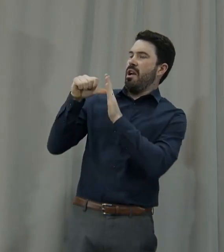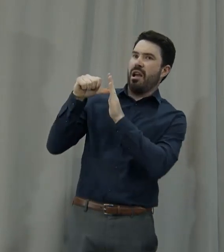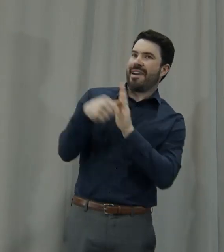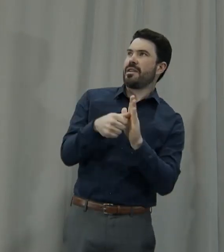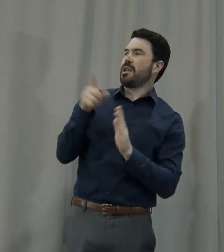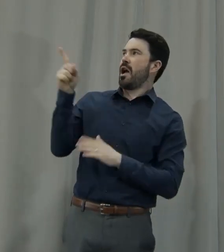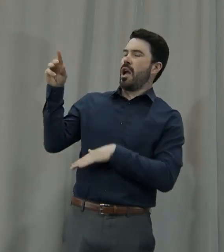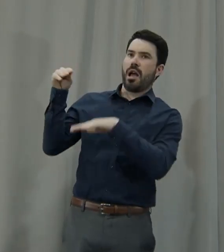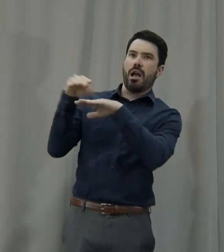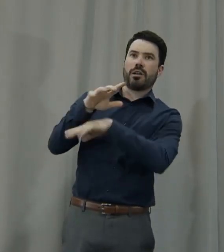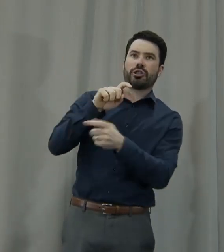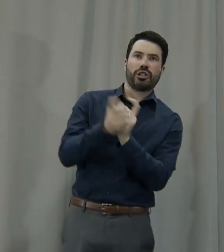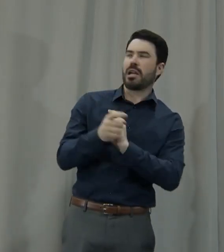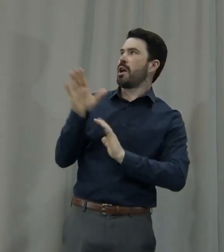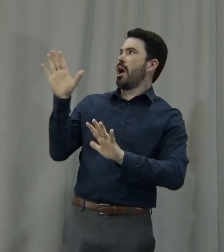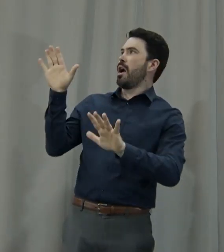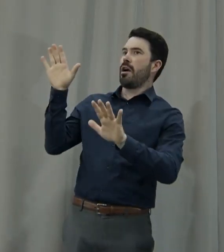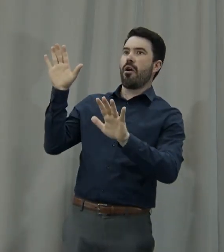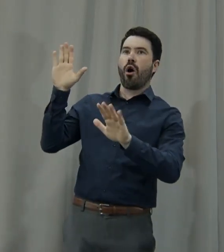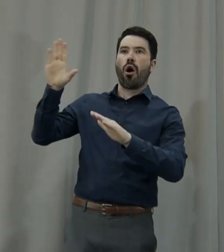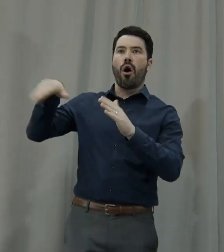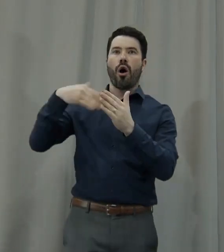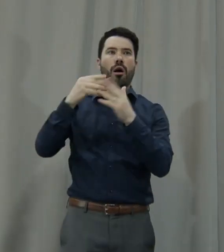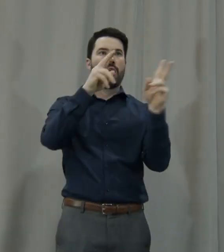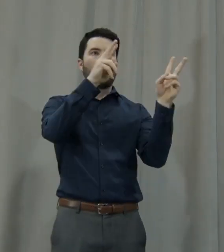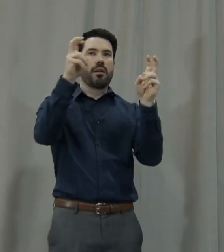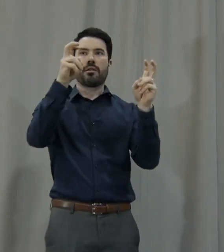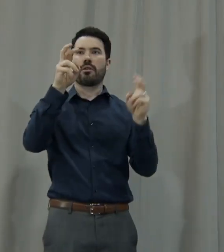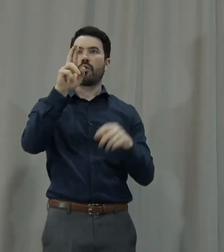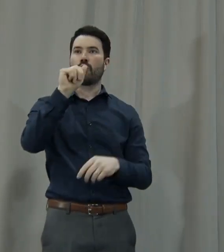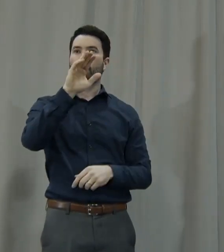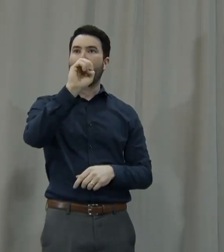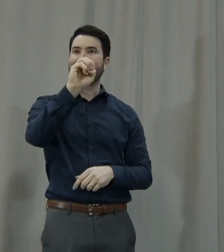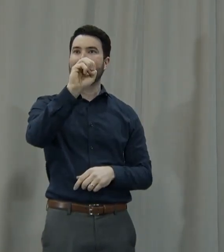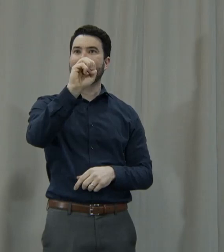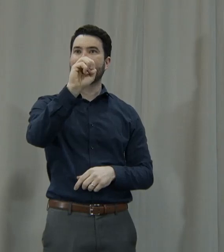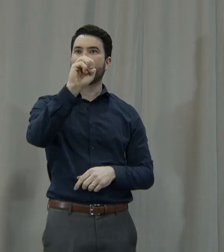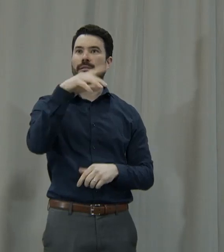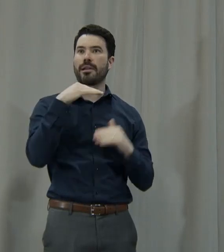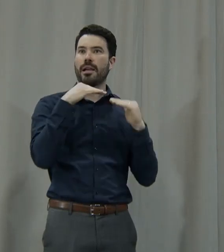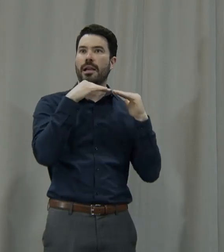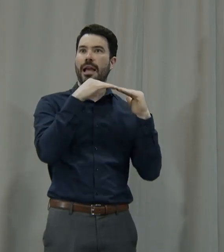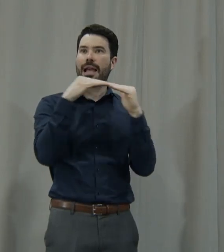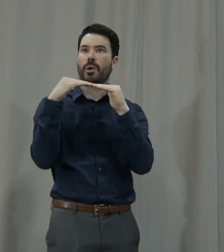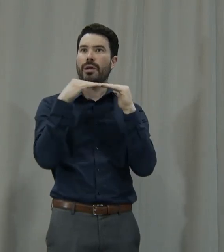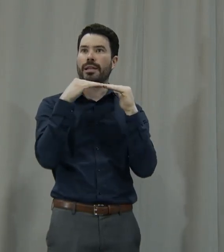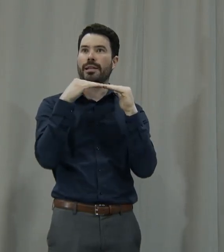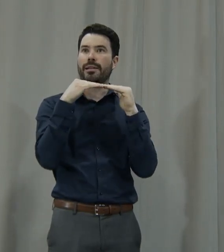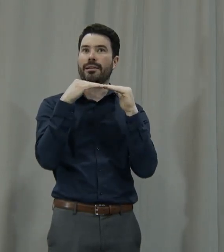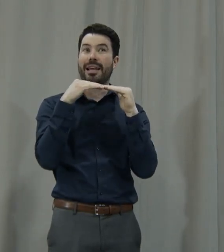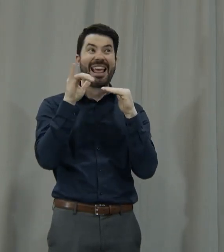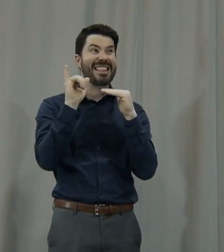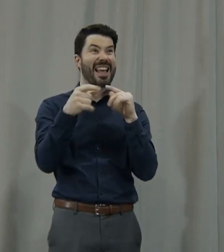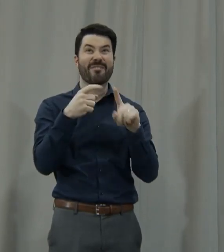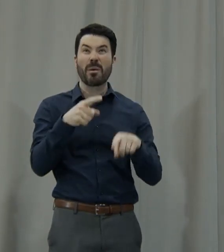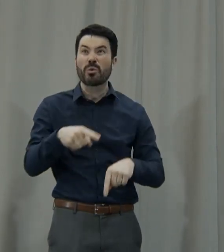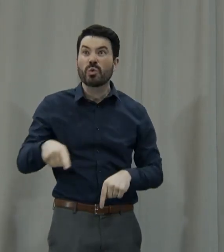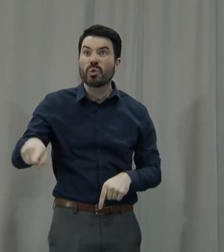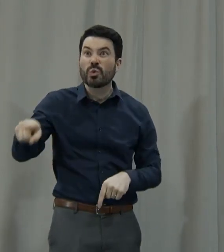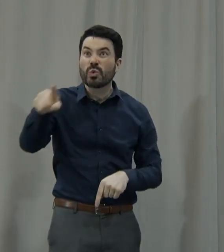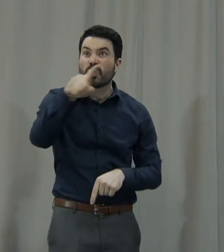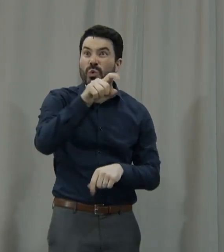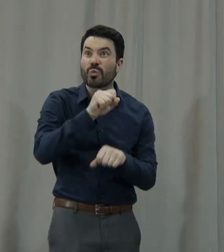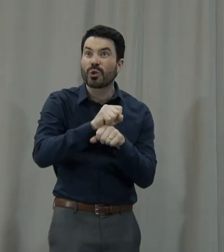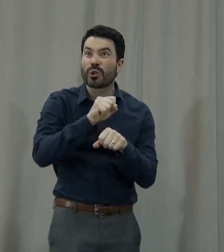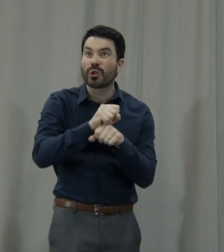around race and equity. And these are things, given your work and your participation here, I know you